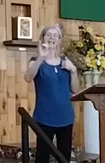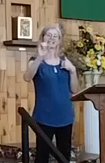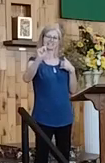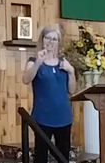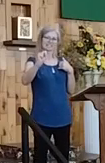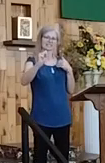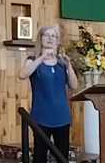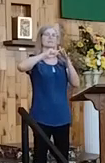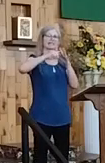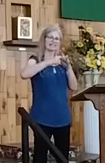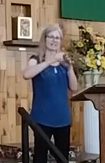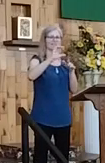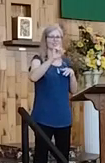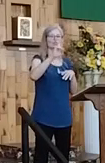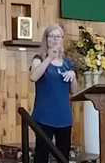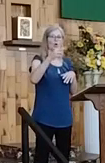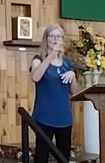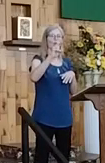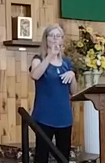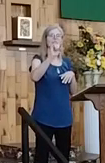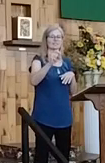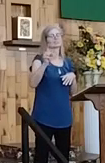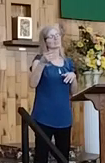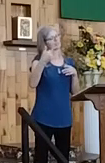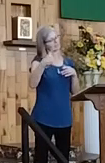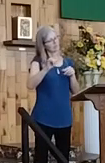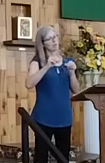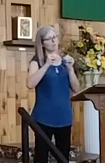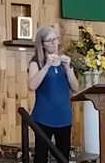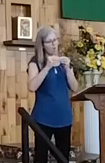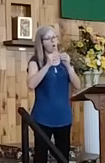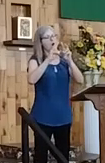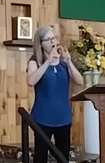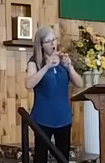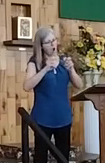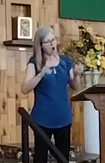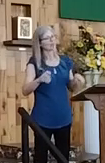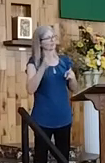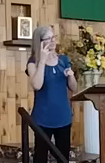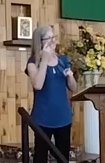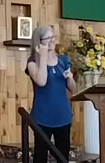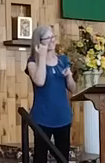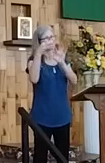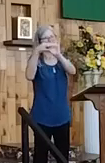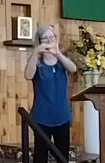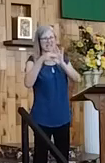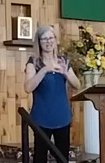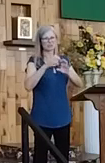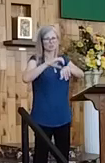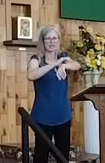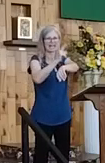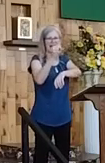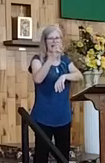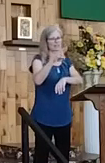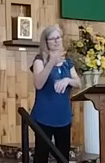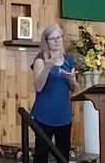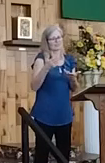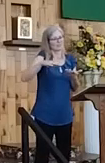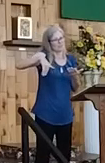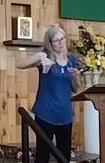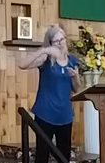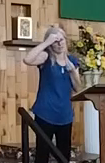she still has to go for further diagnoses to see if that's a result of cancer. They can't tell yet because